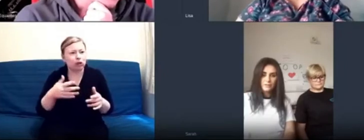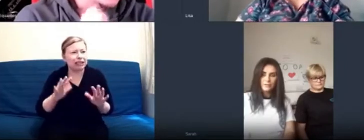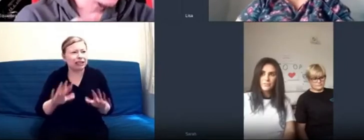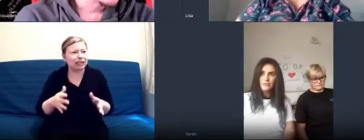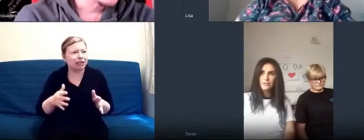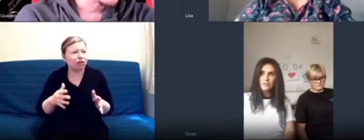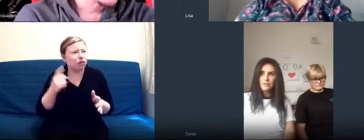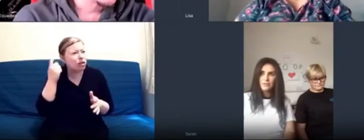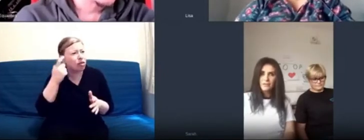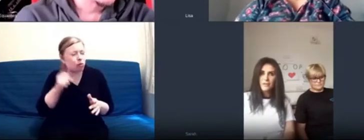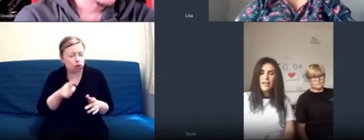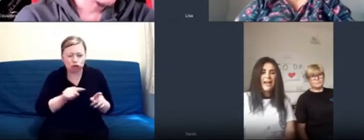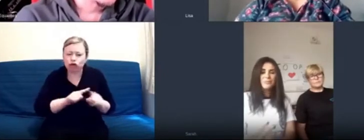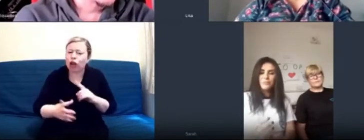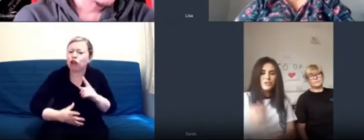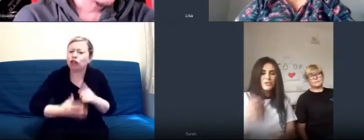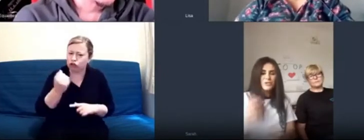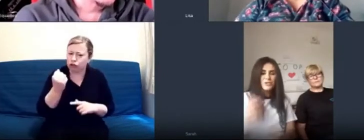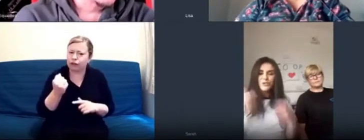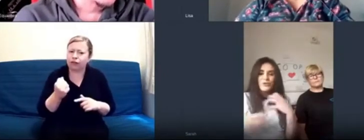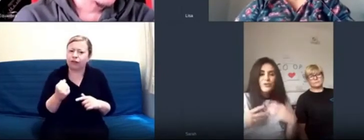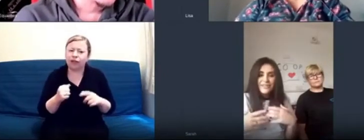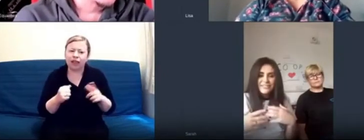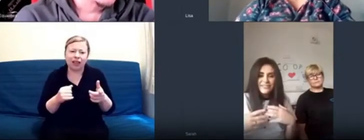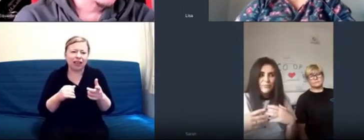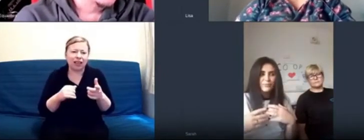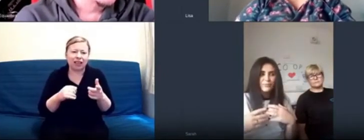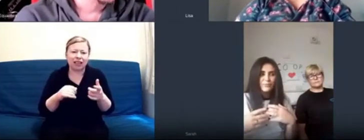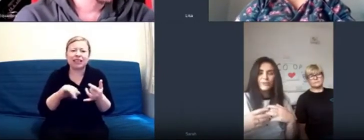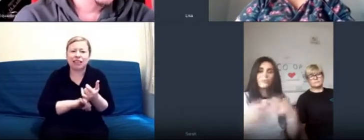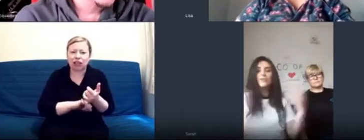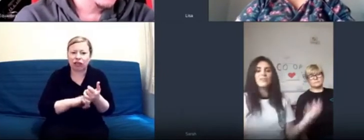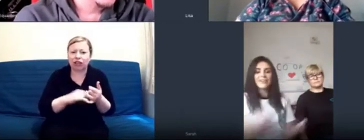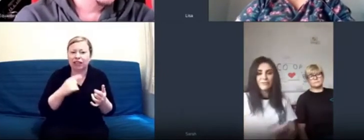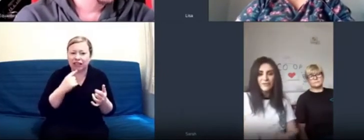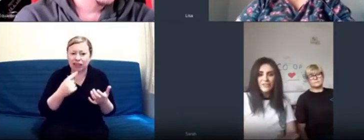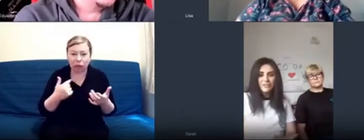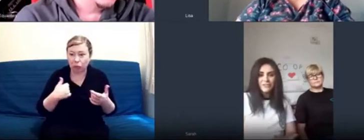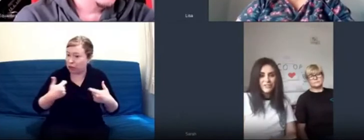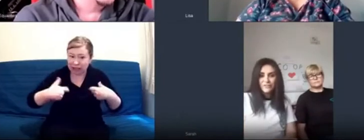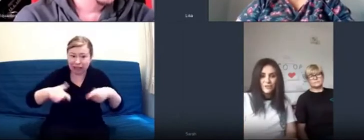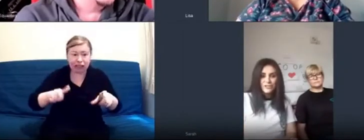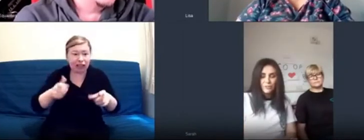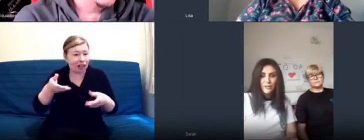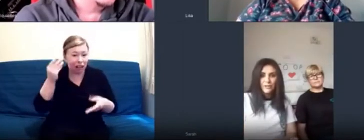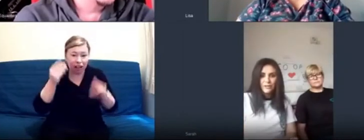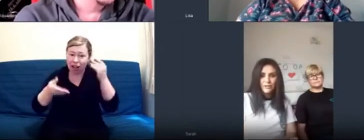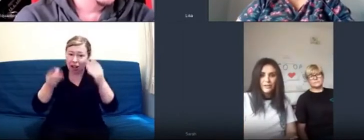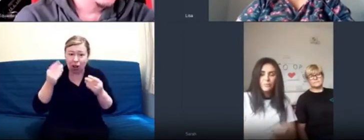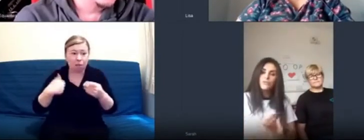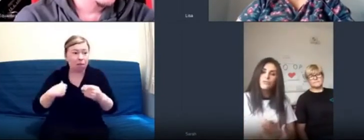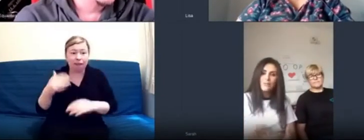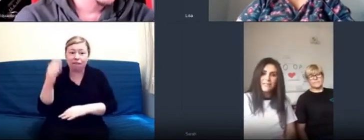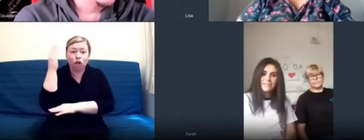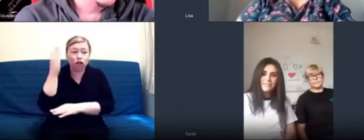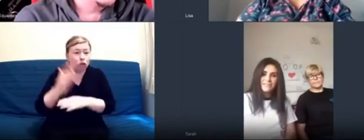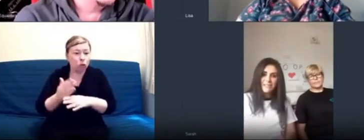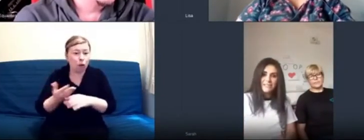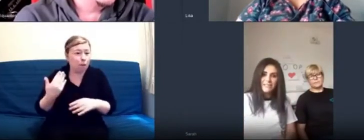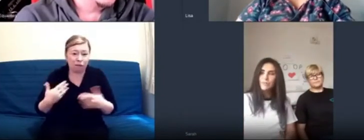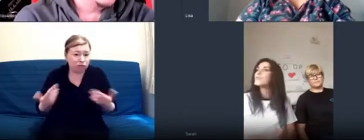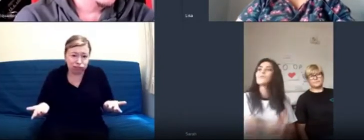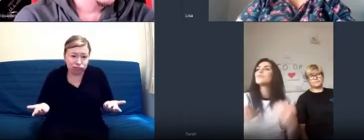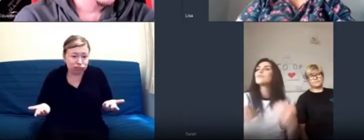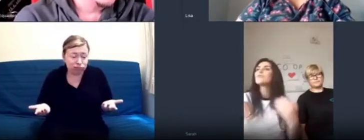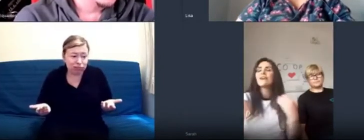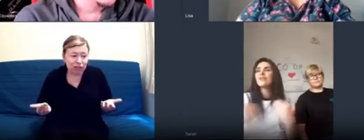achieve at this moment in time. And we're so fluid. We're all learning. We've never done voluntary work. We don't romanticise